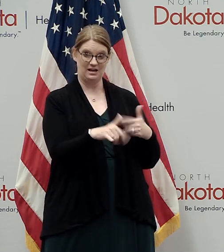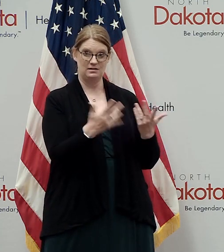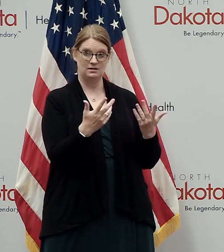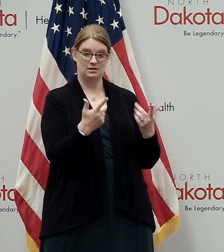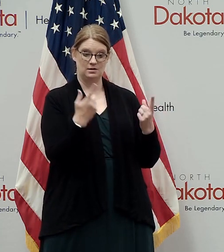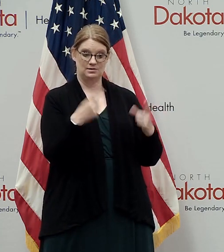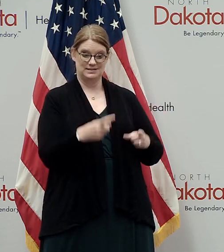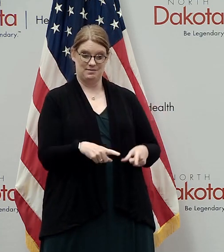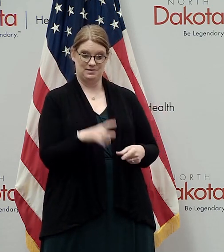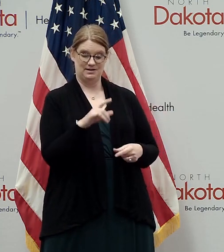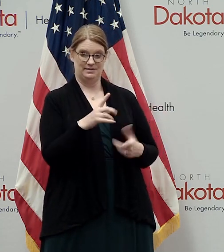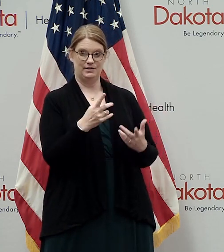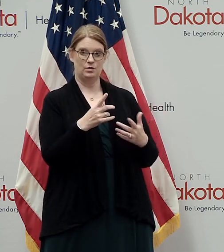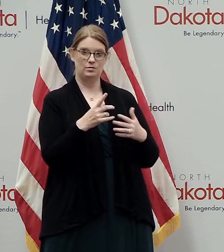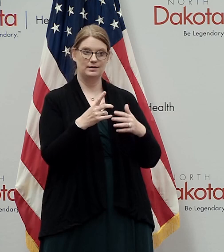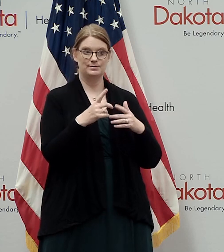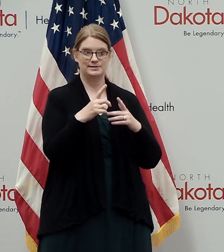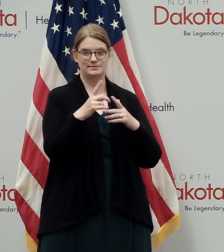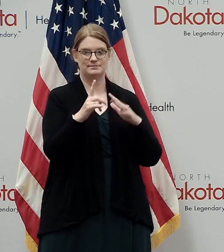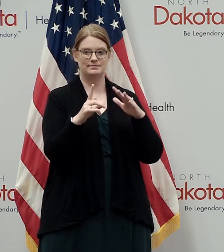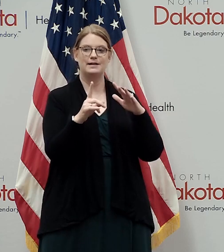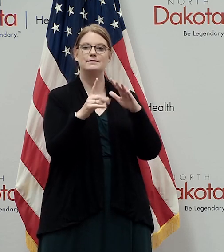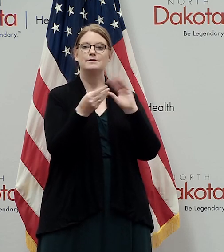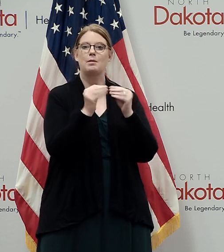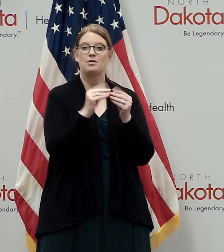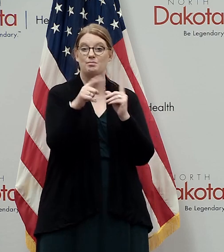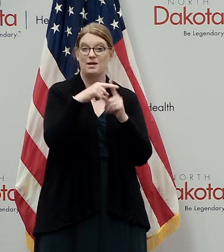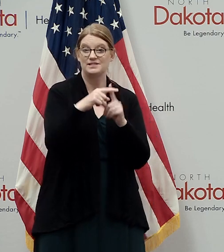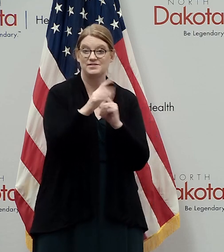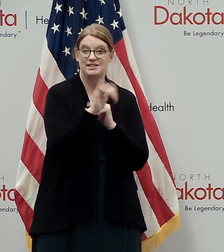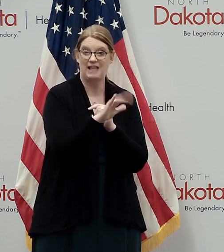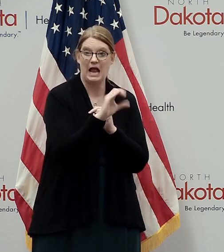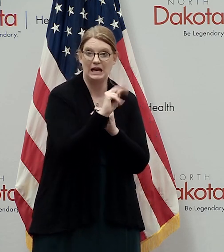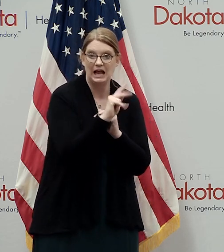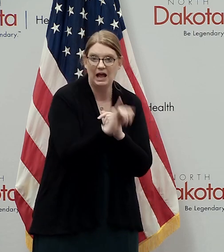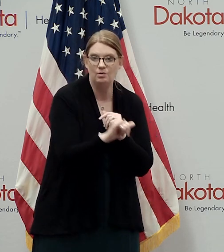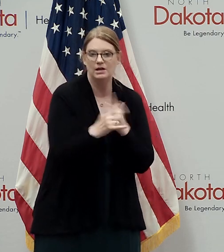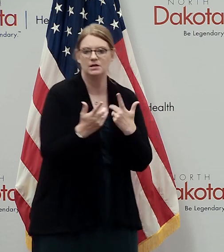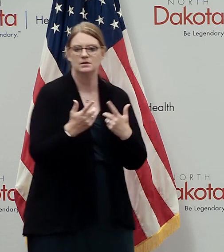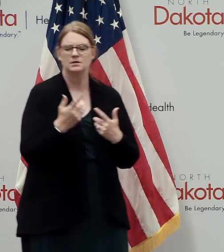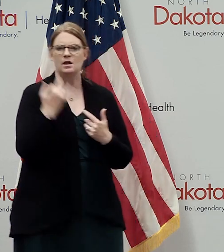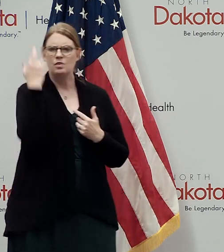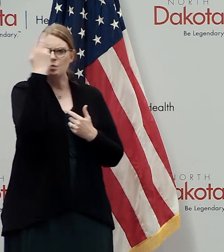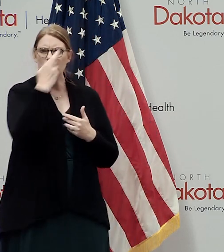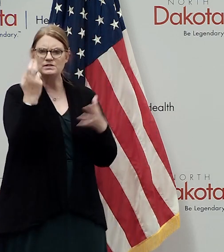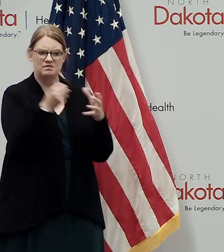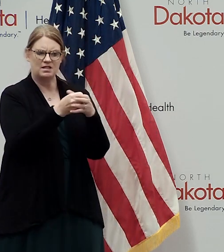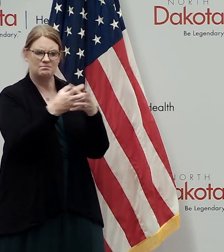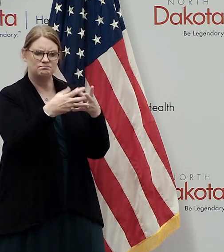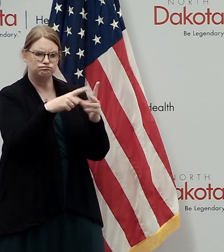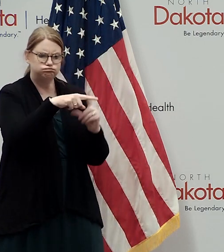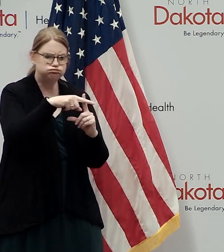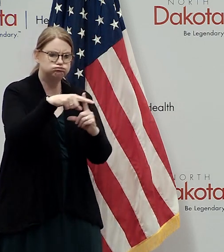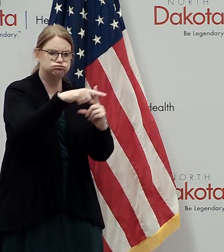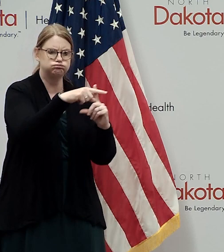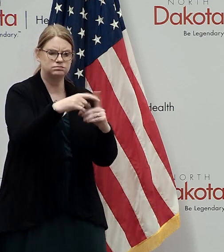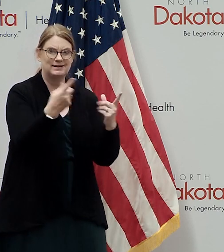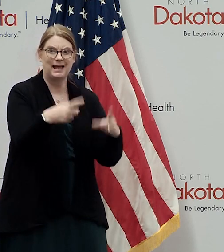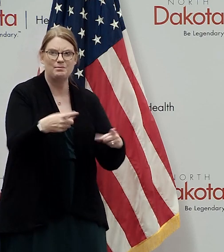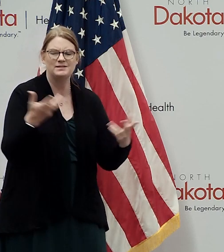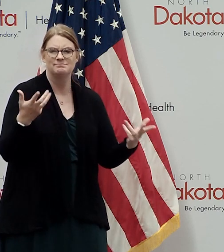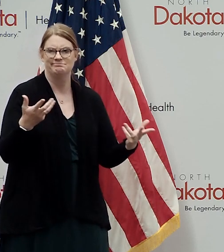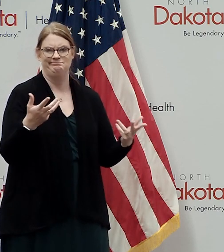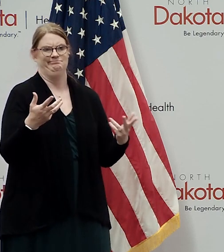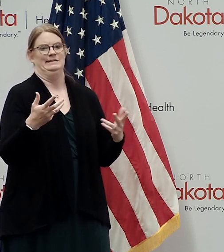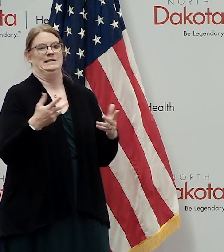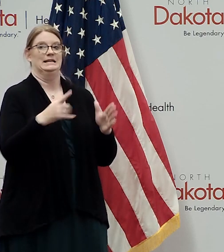prevalence in the county? What's the level of what caused the outbreak in the first place? I mean, is